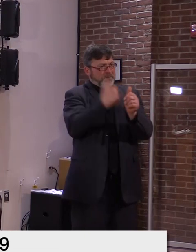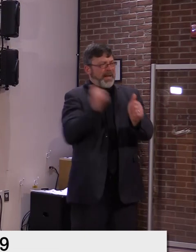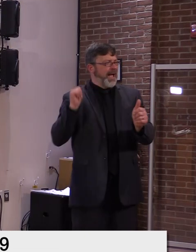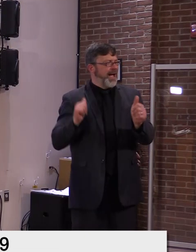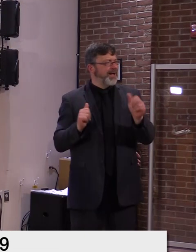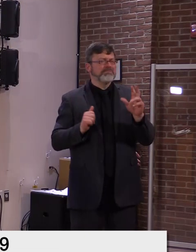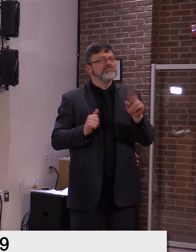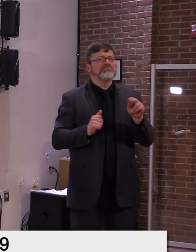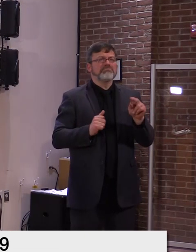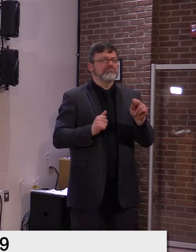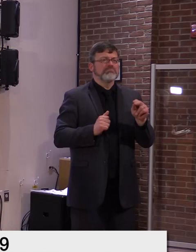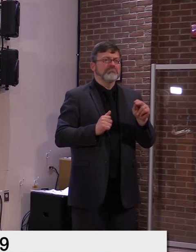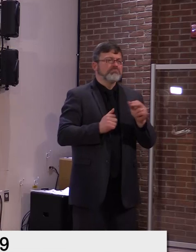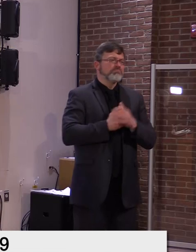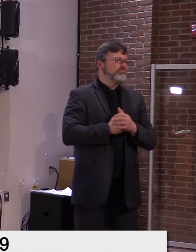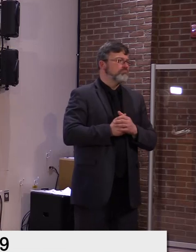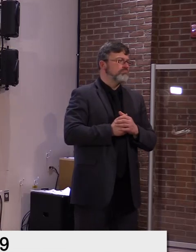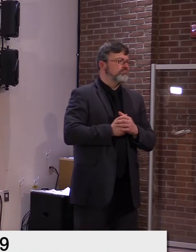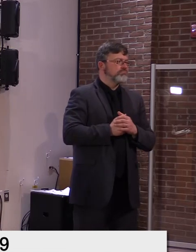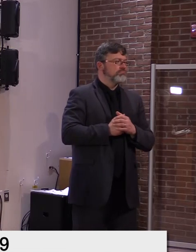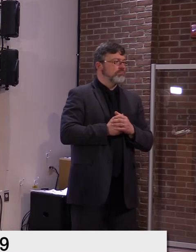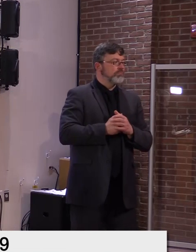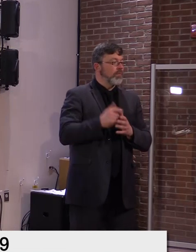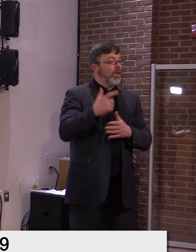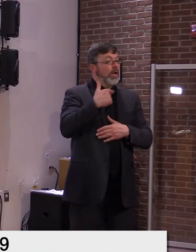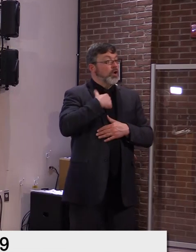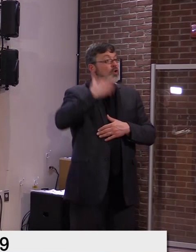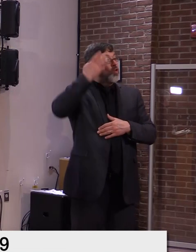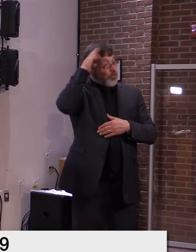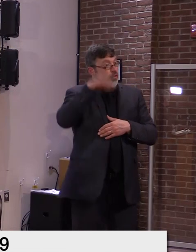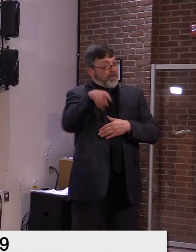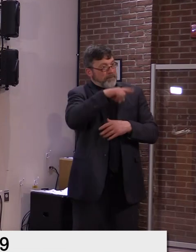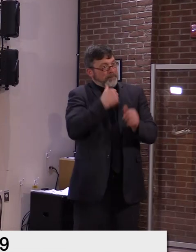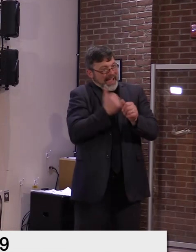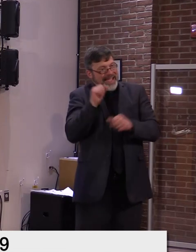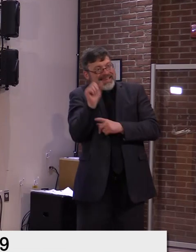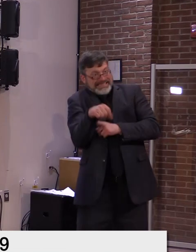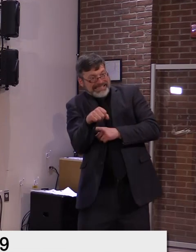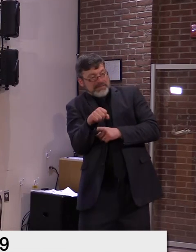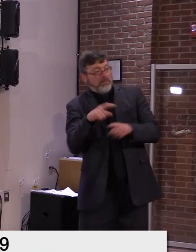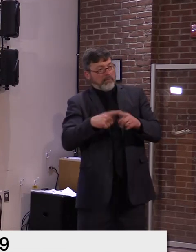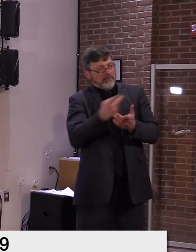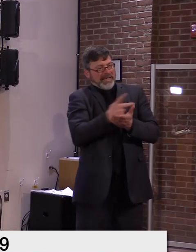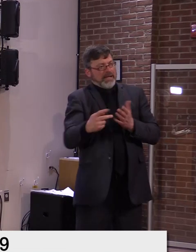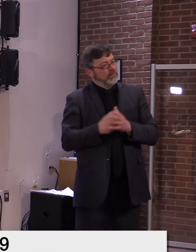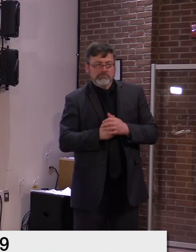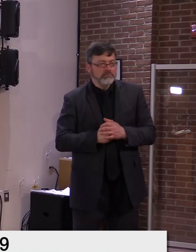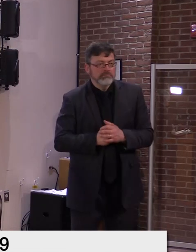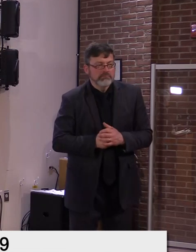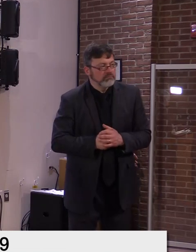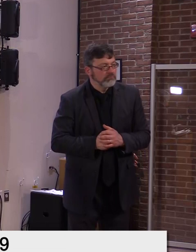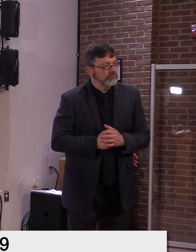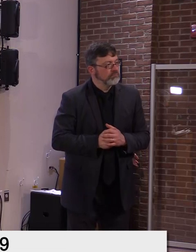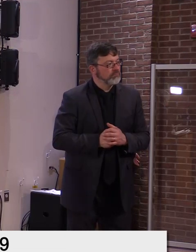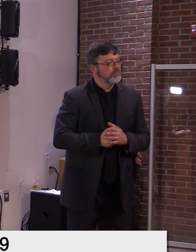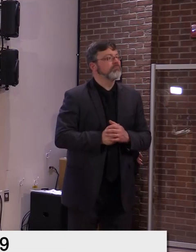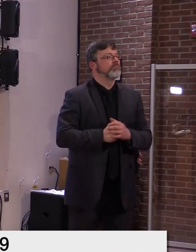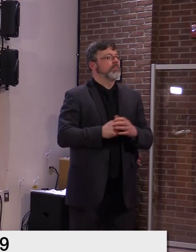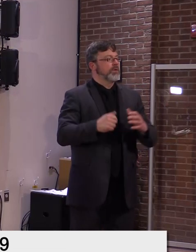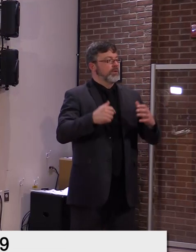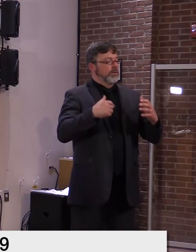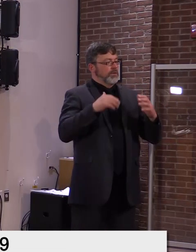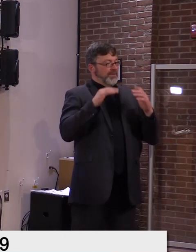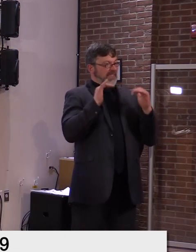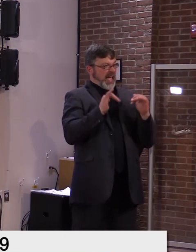definitely something that we're concerned about. We're working with our education partners to actually figure out what we can do about that, and we'll